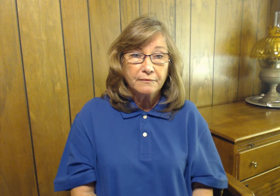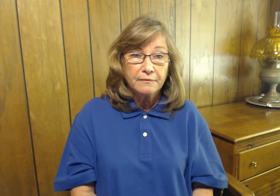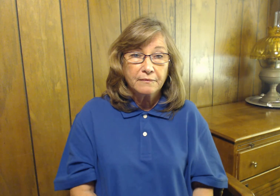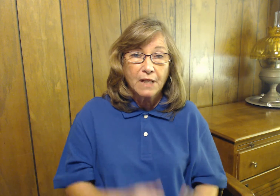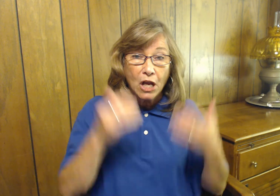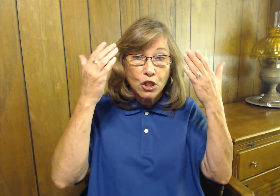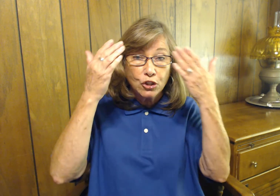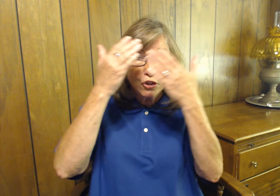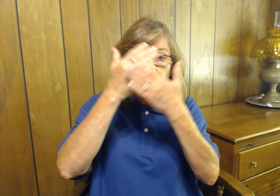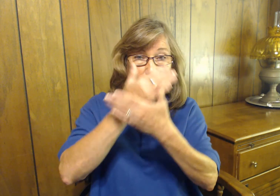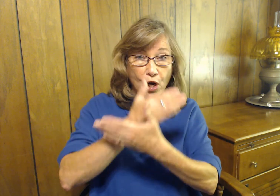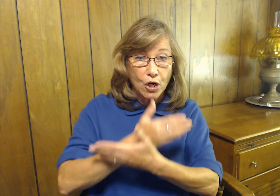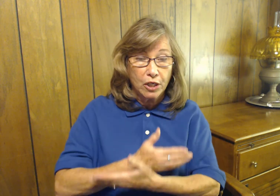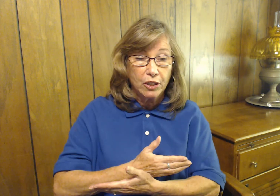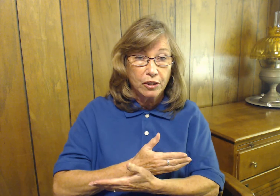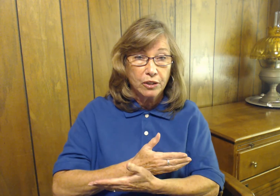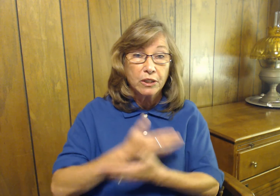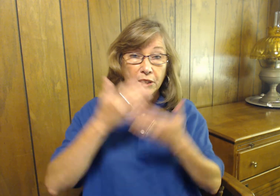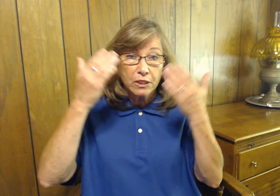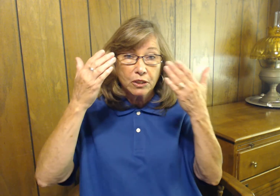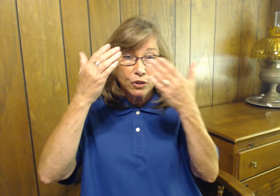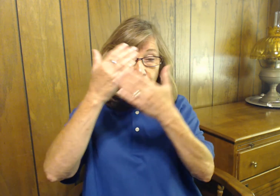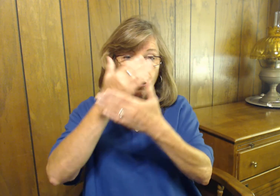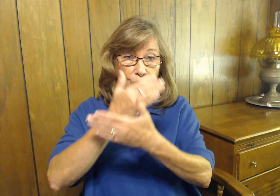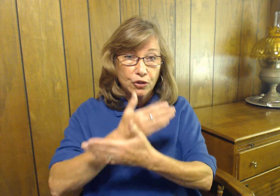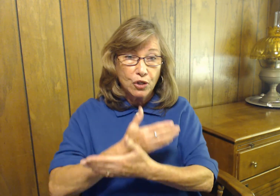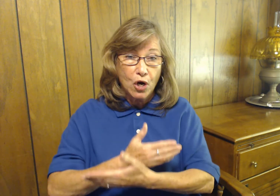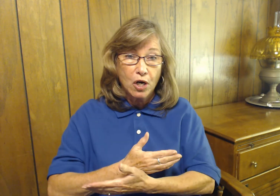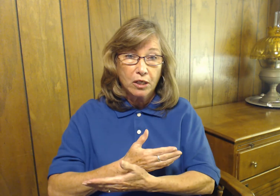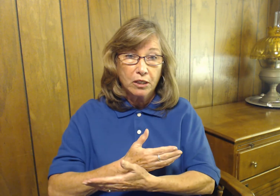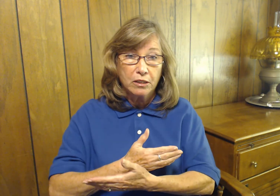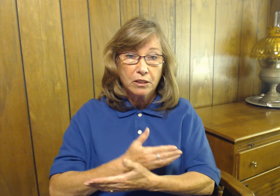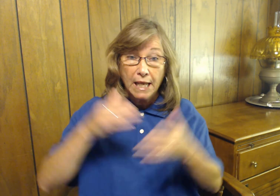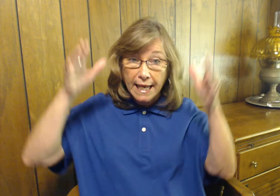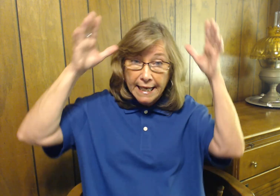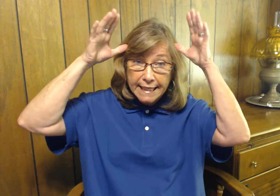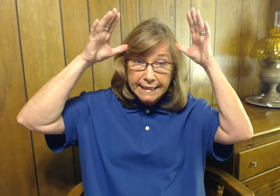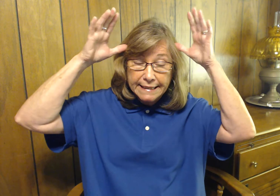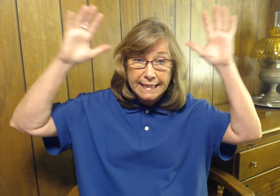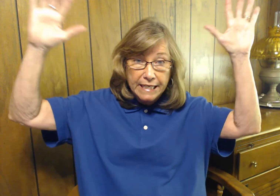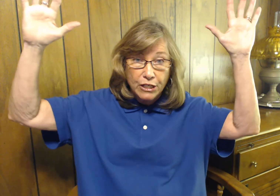dark dark dark deer deer